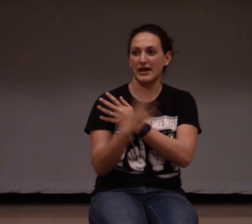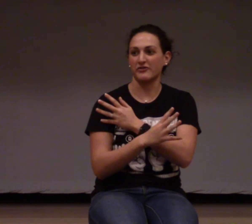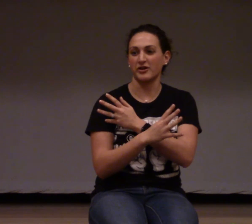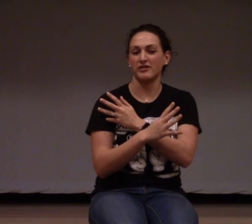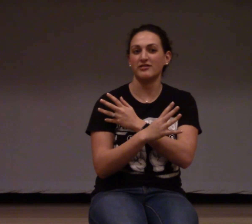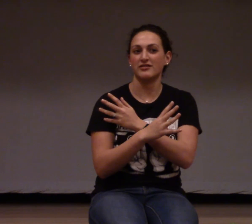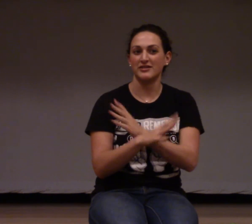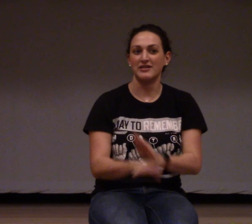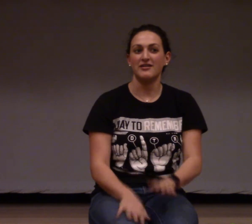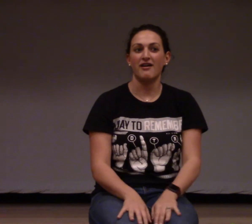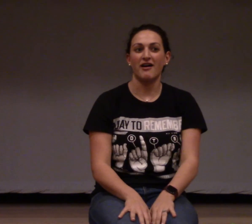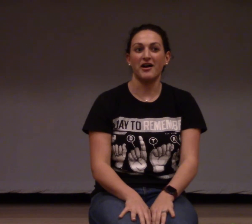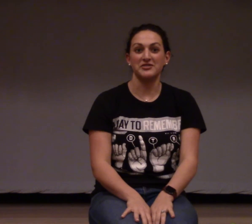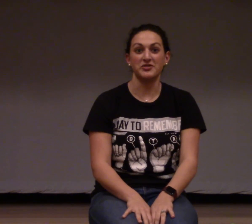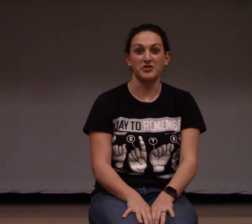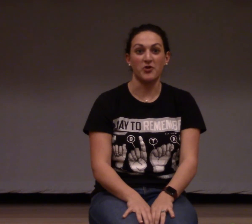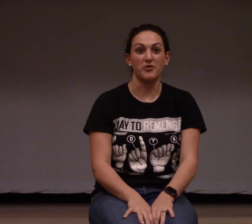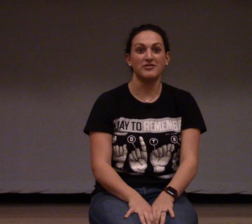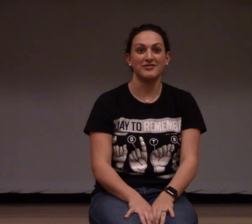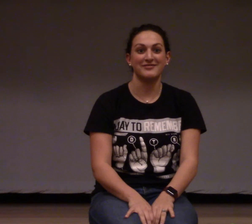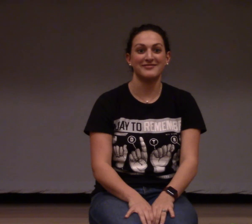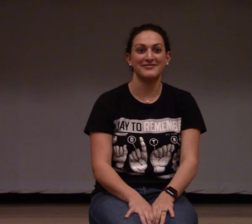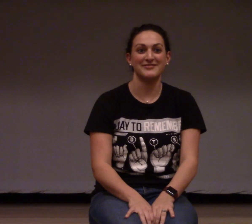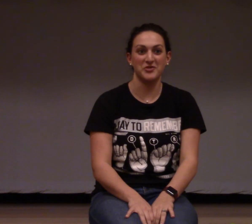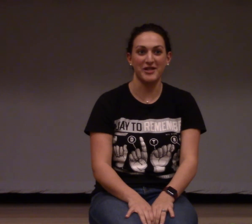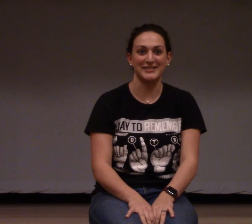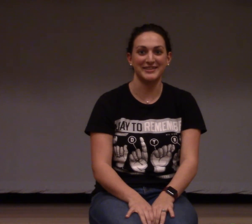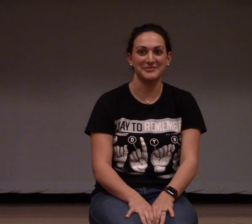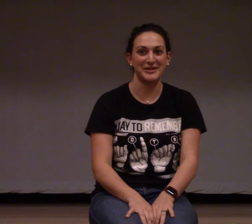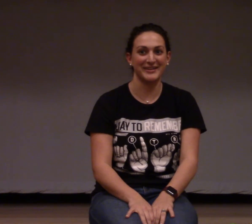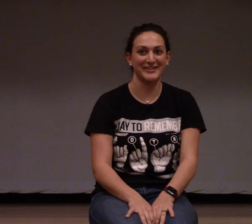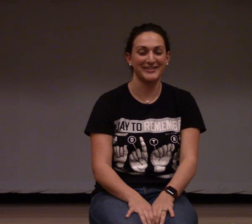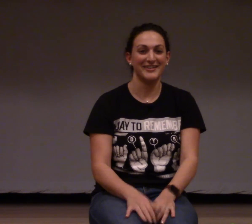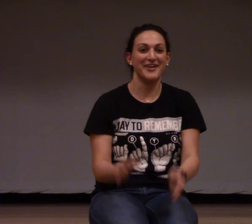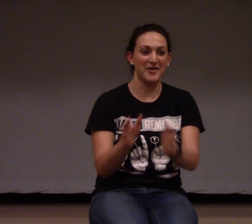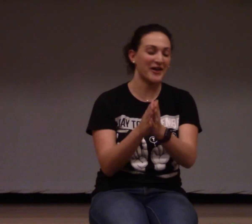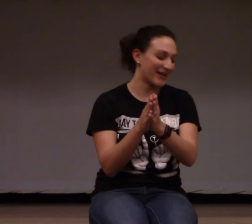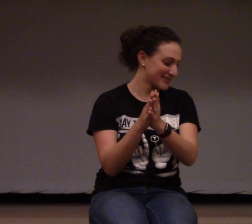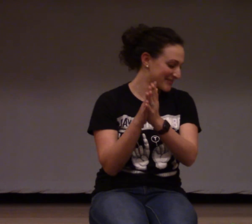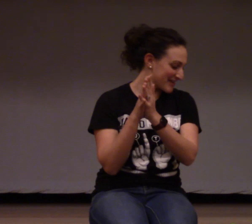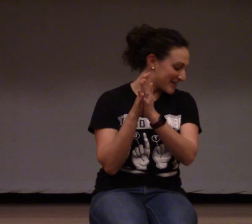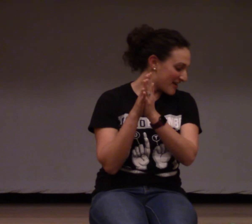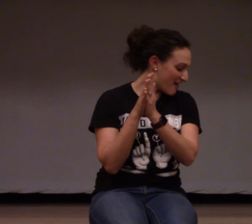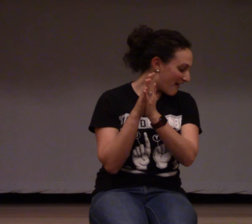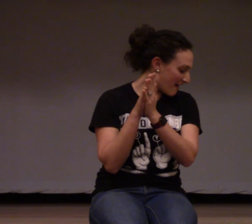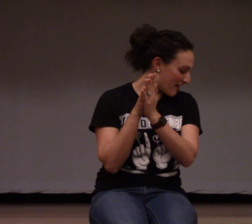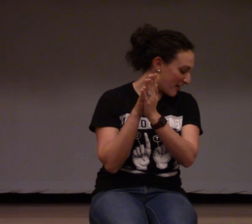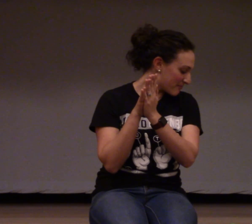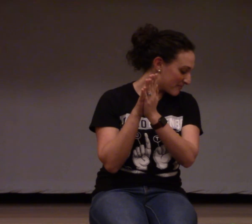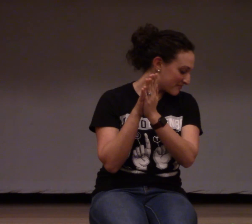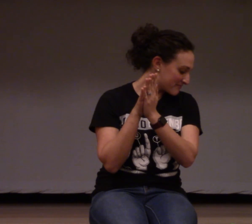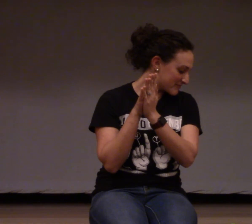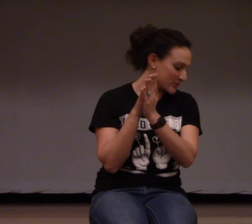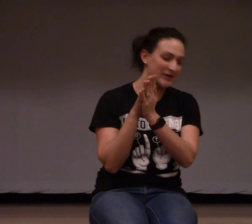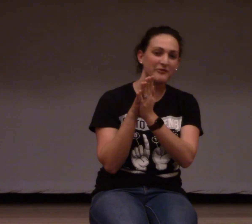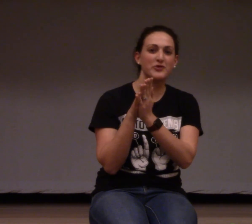after, so there's no class next week. Okay. So we did